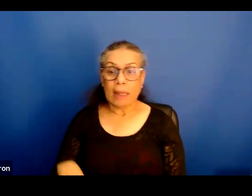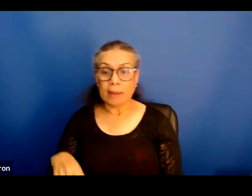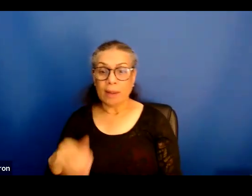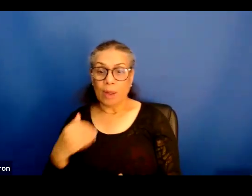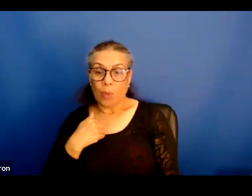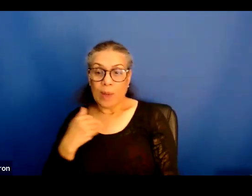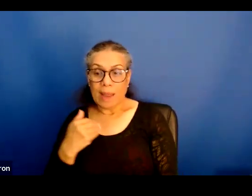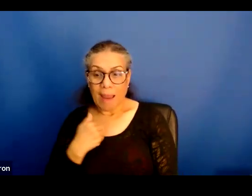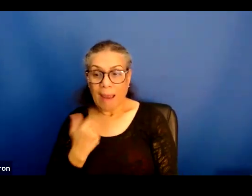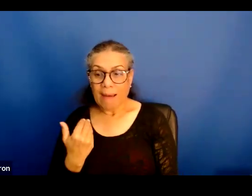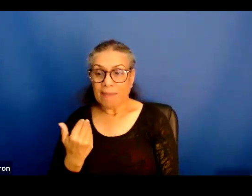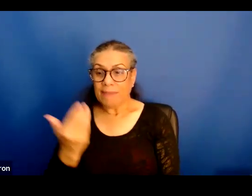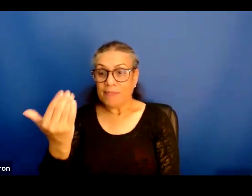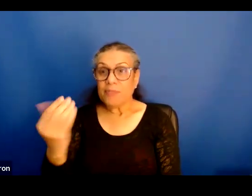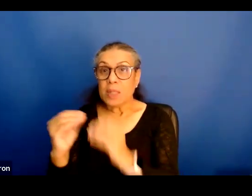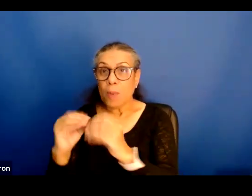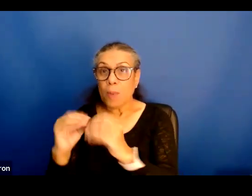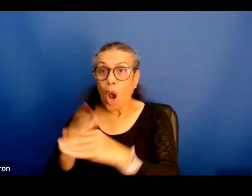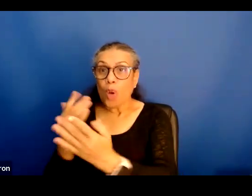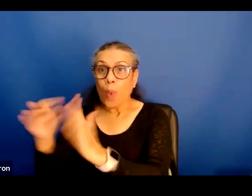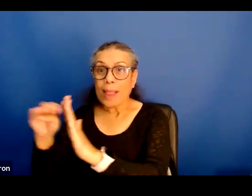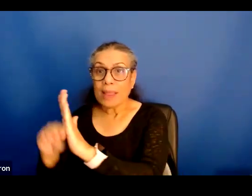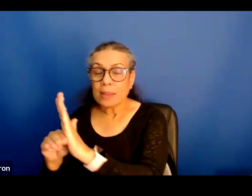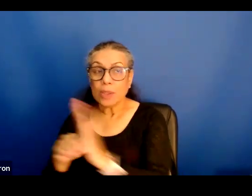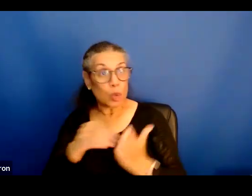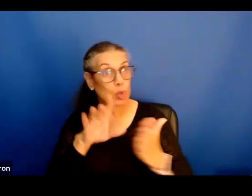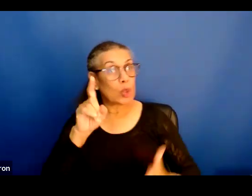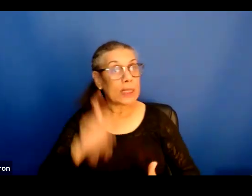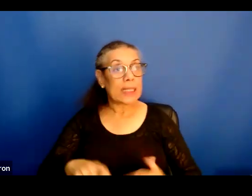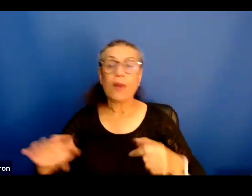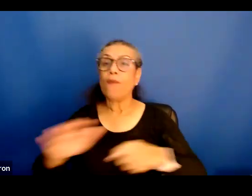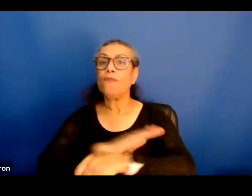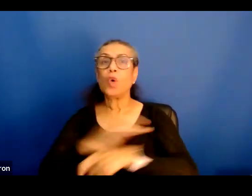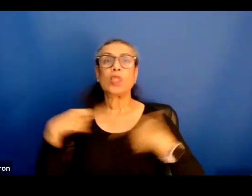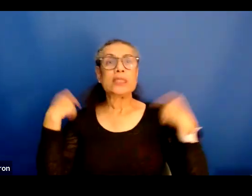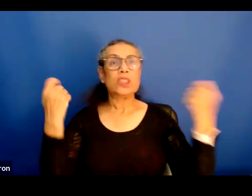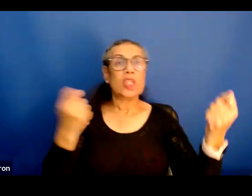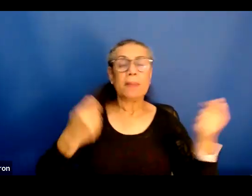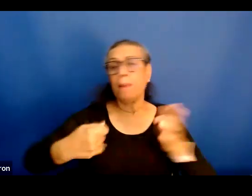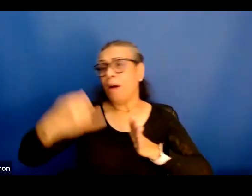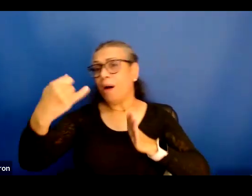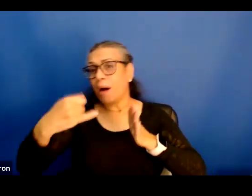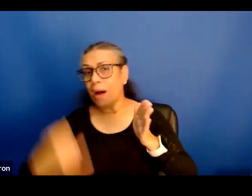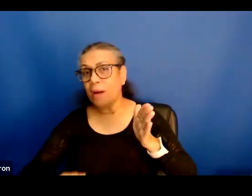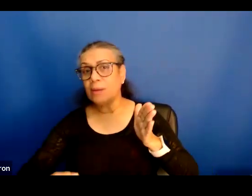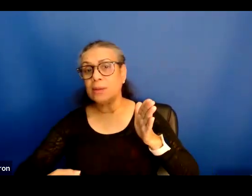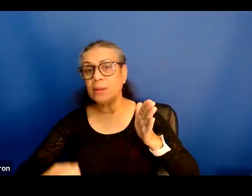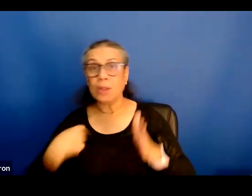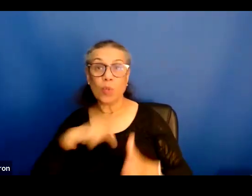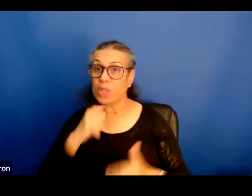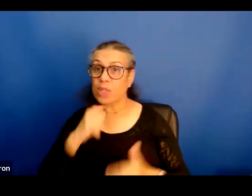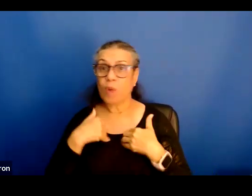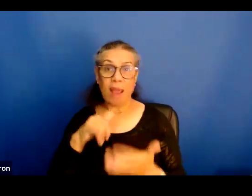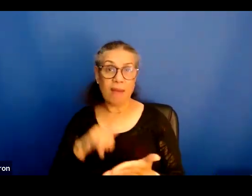not under-enrolled. You say students need things like full-size gym, arts to thrive, and that we don't have that